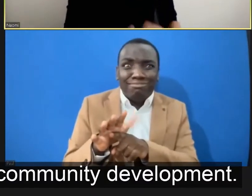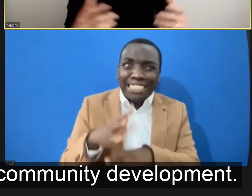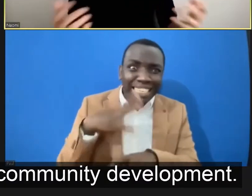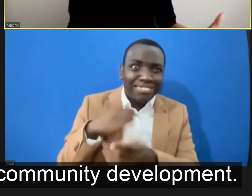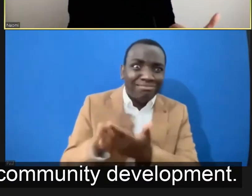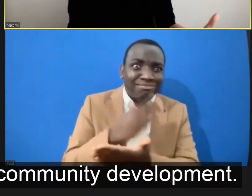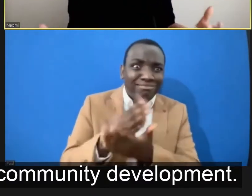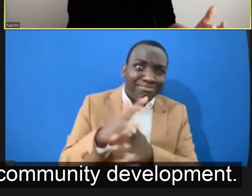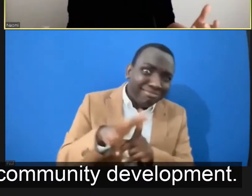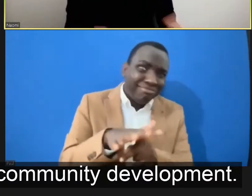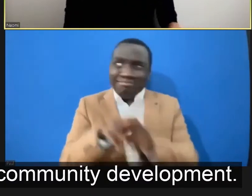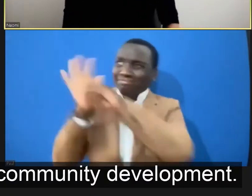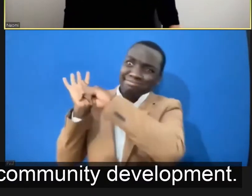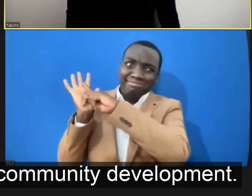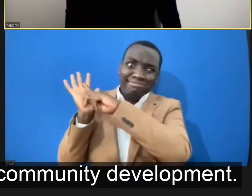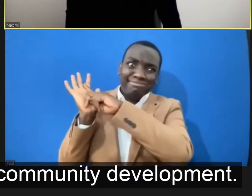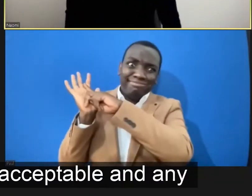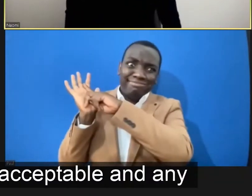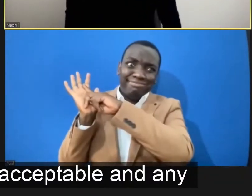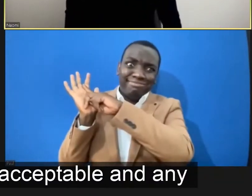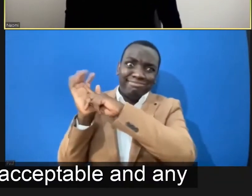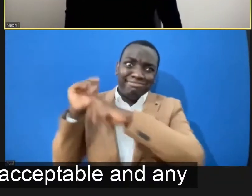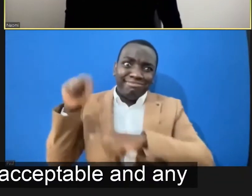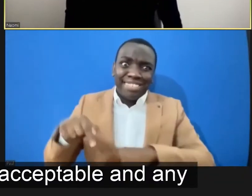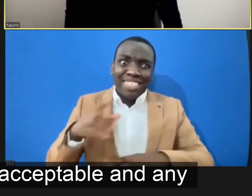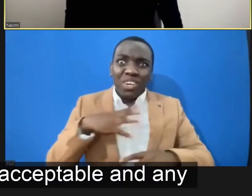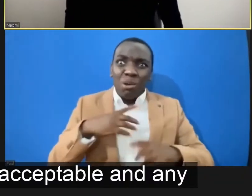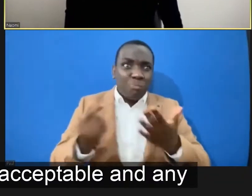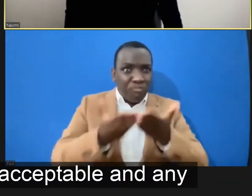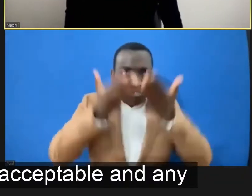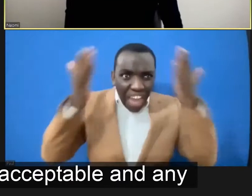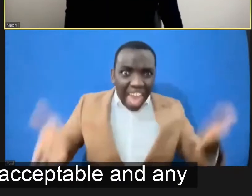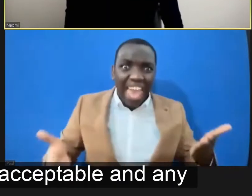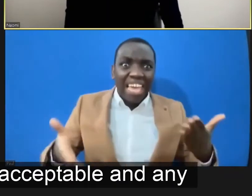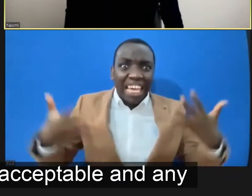core value for community development.